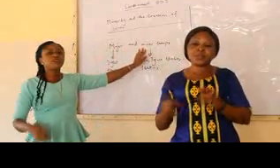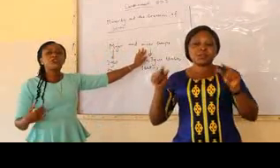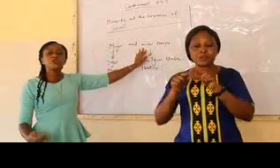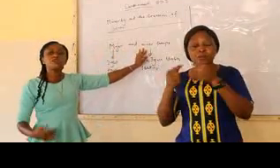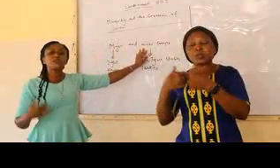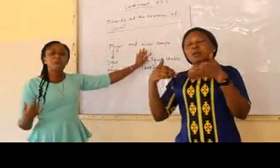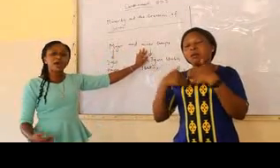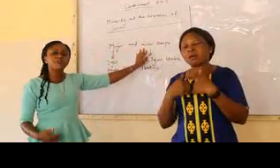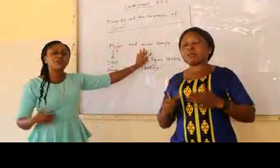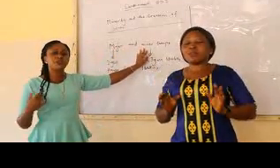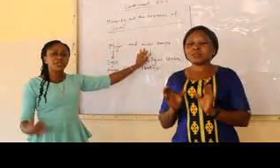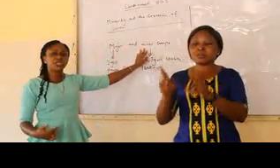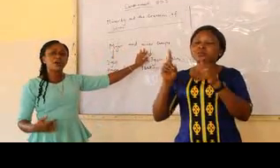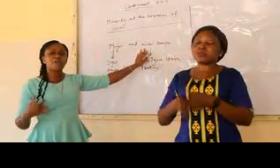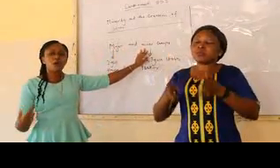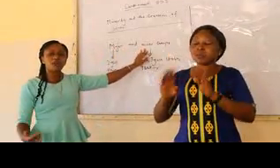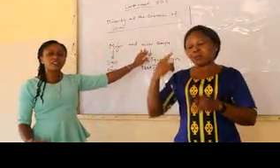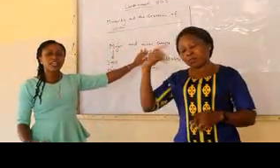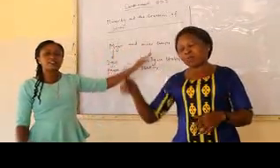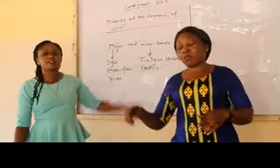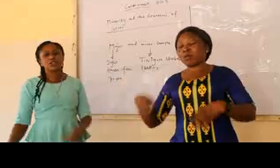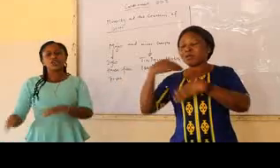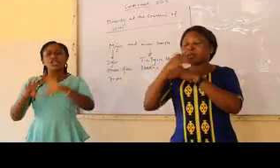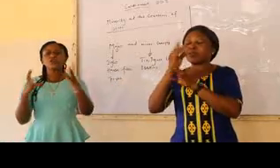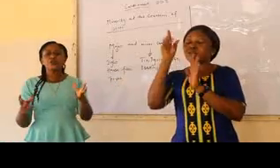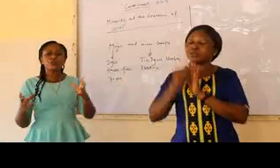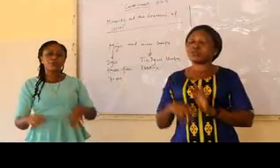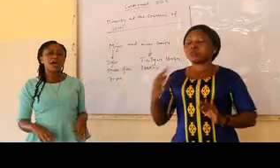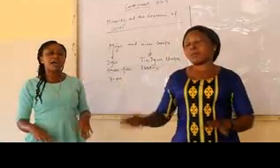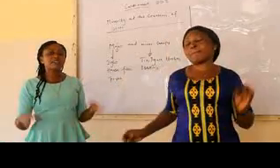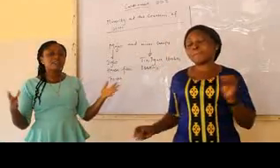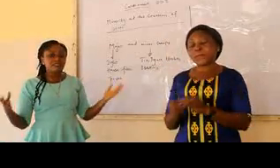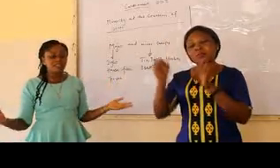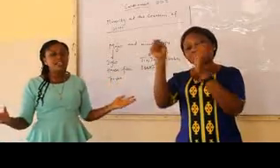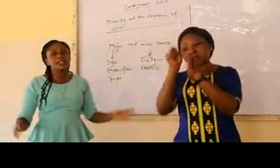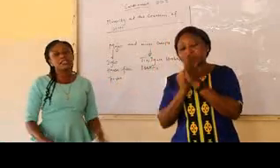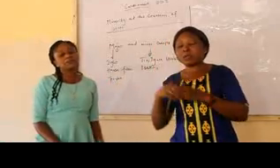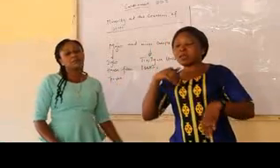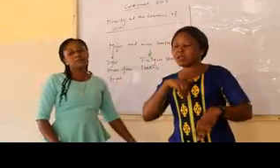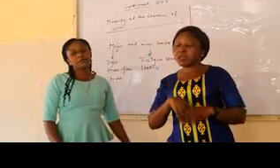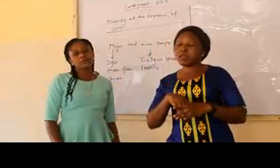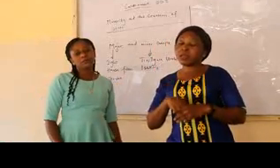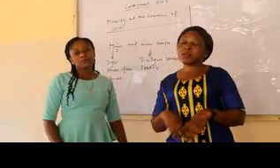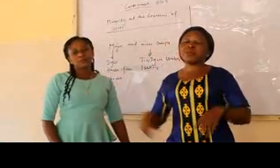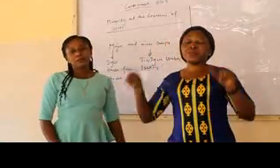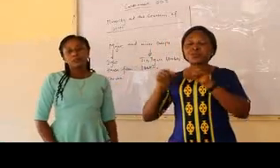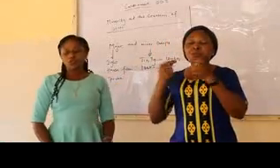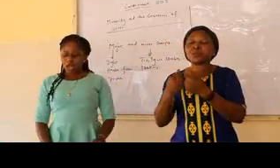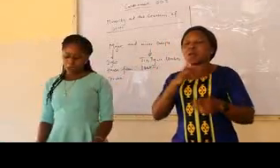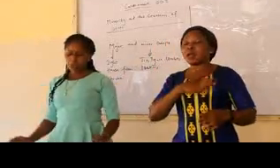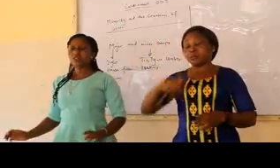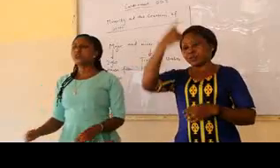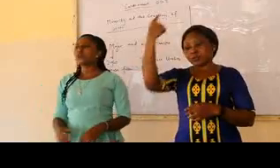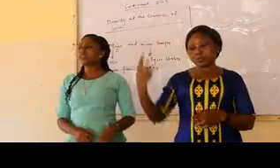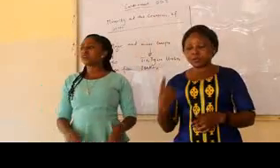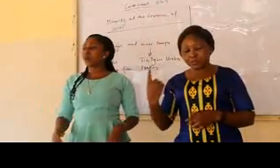have continued to demand for the creation of more states in group and singly. So now